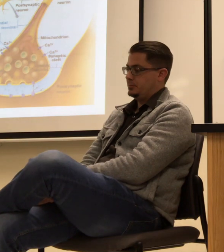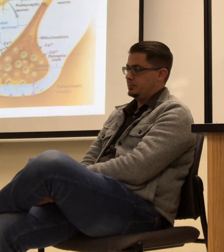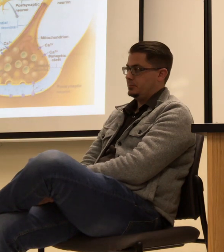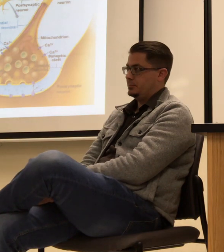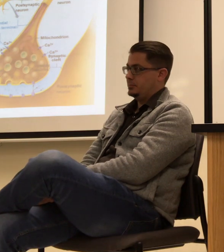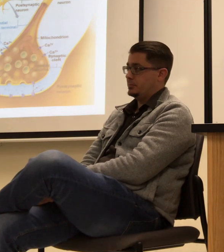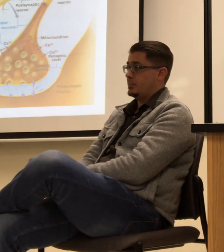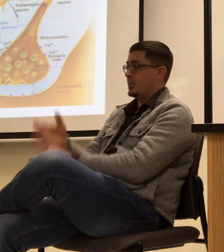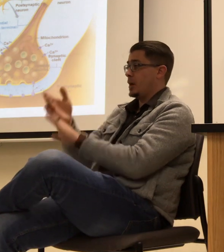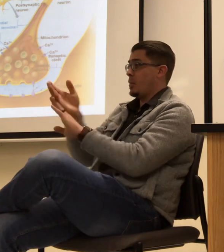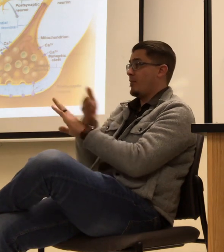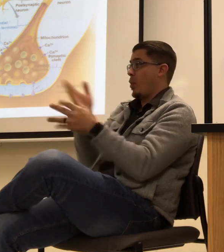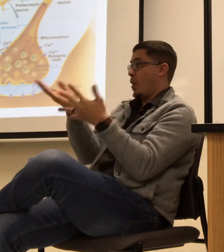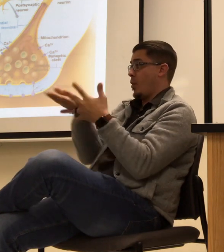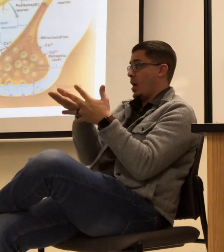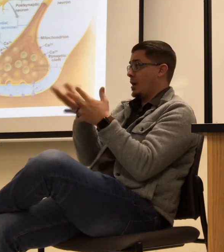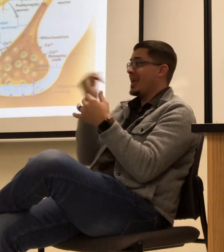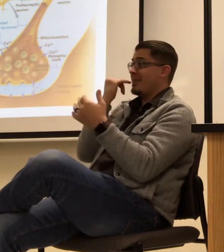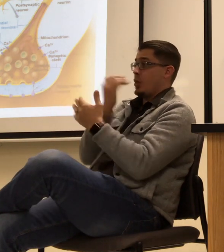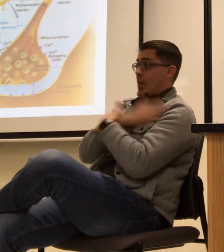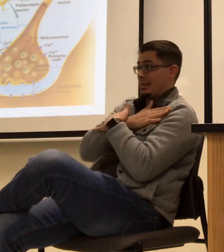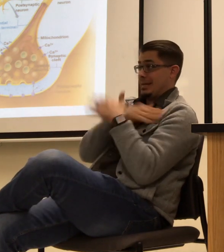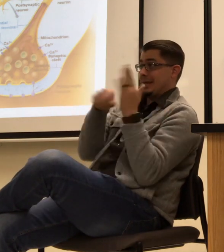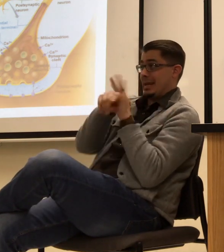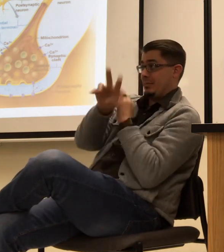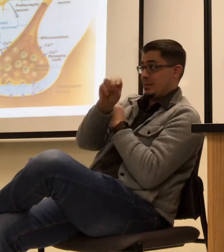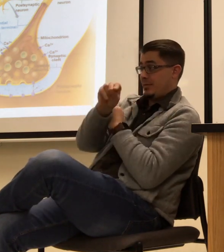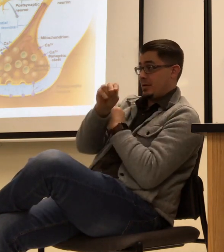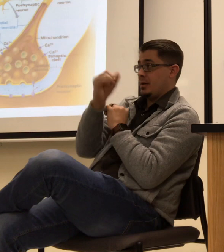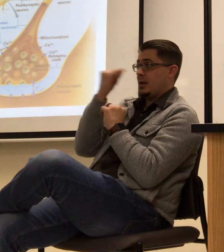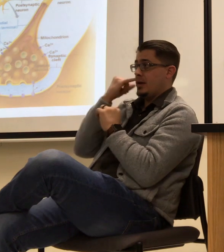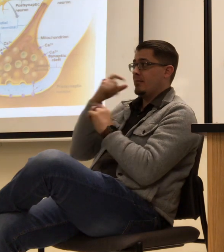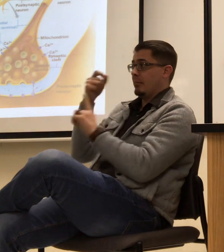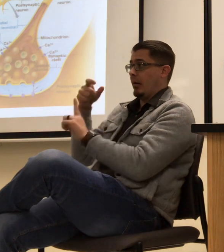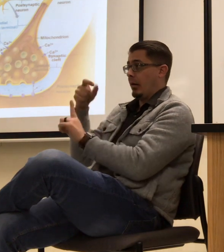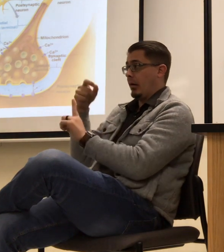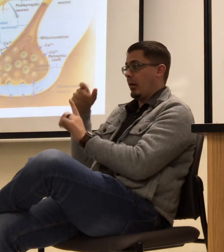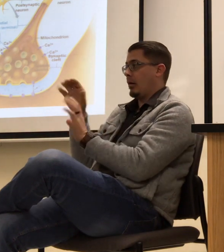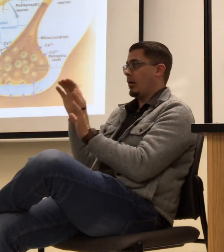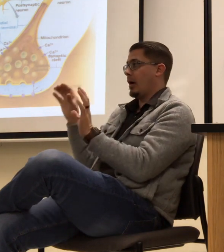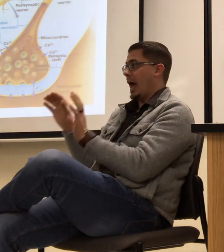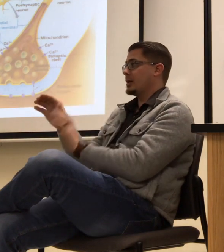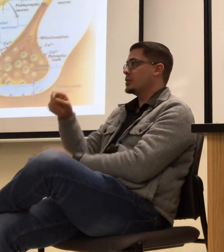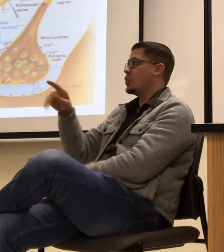before the break. If they're resting, they're negative 70. But if they generate these action potentials,